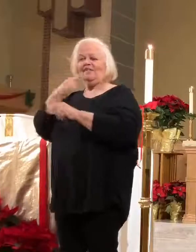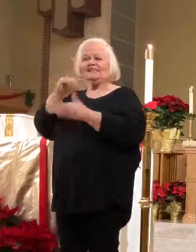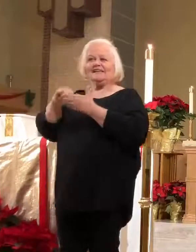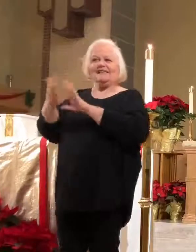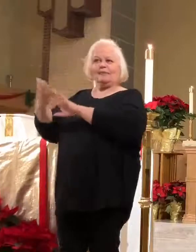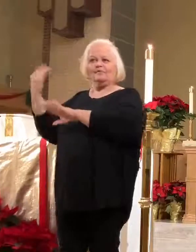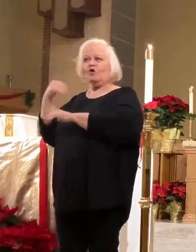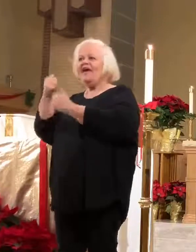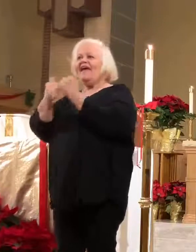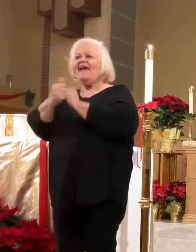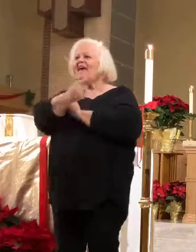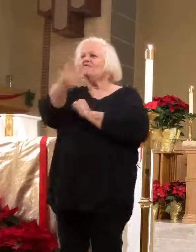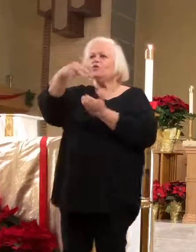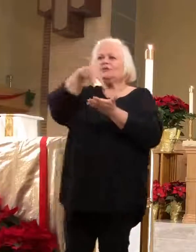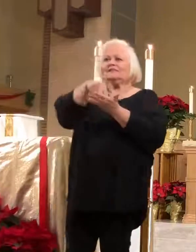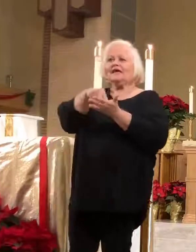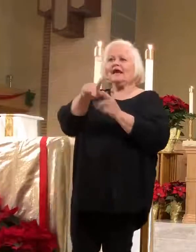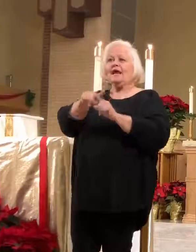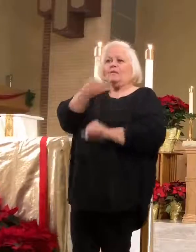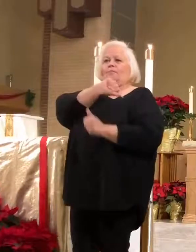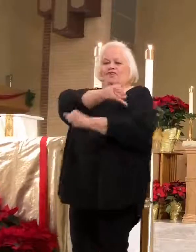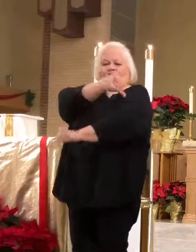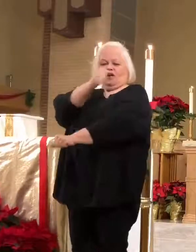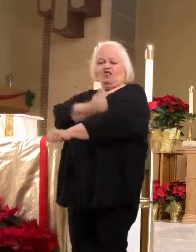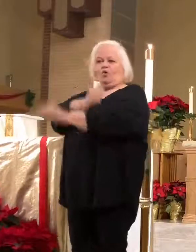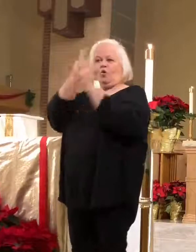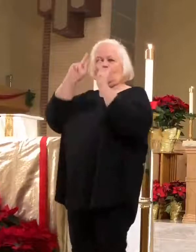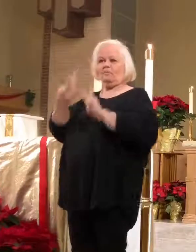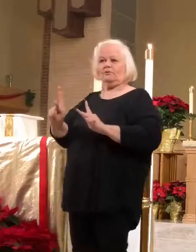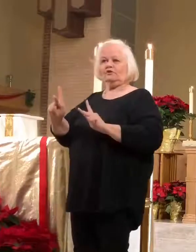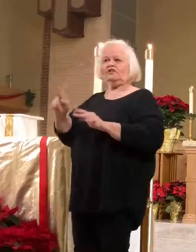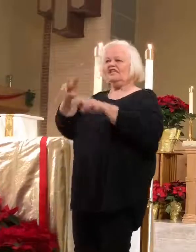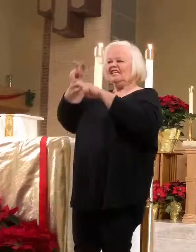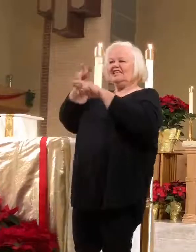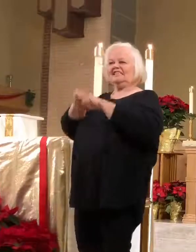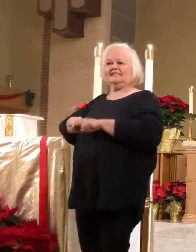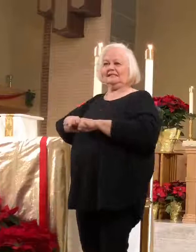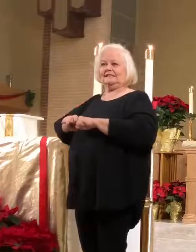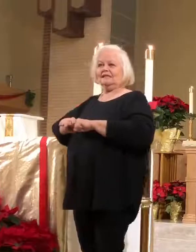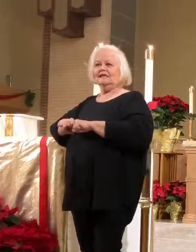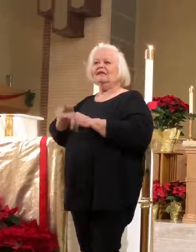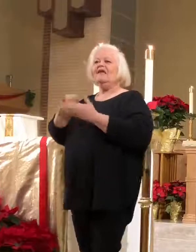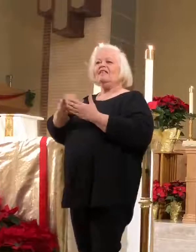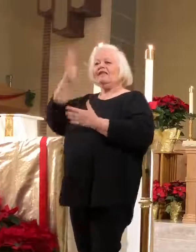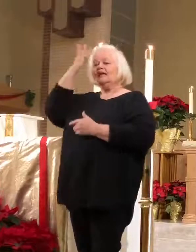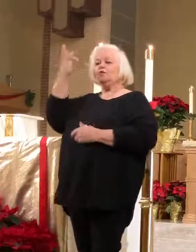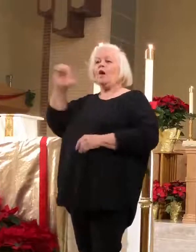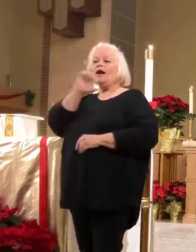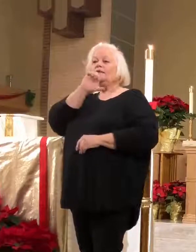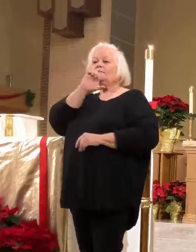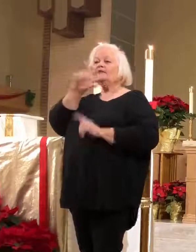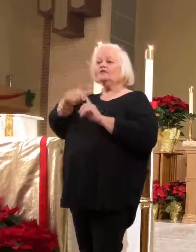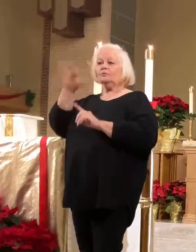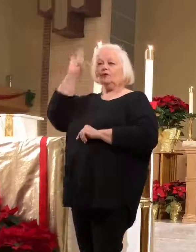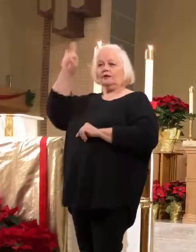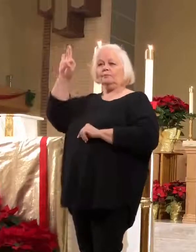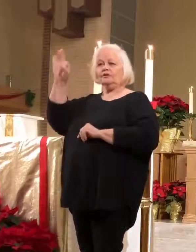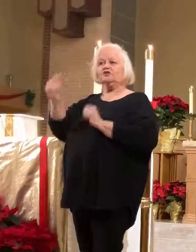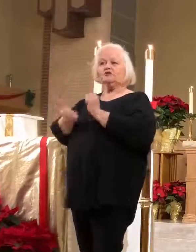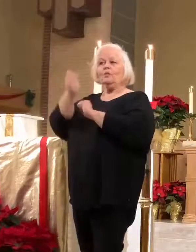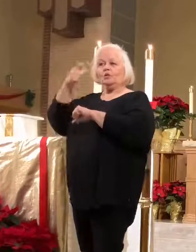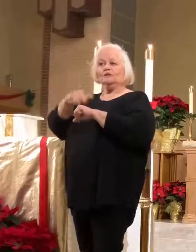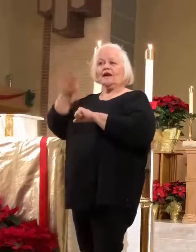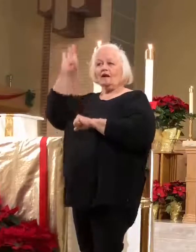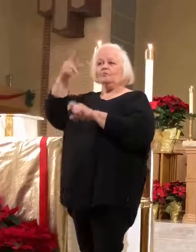everybody stands, but the authority figure is seated. That's why a bishop, when he preaches from his chair, more than likely.